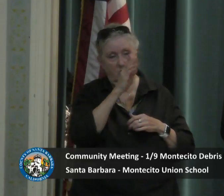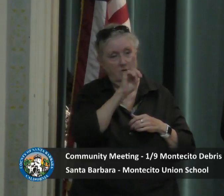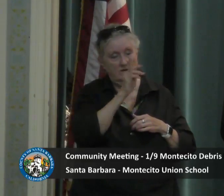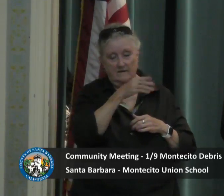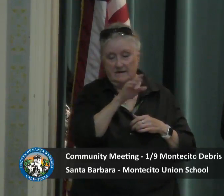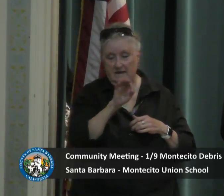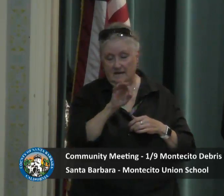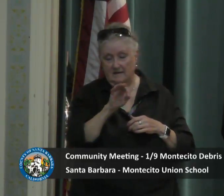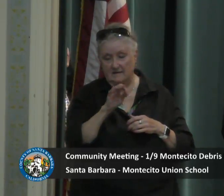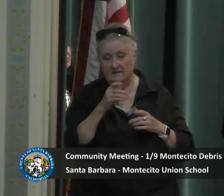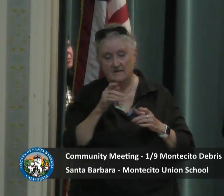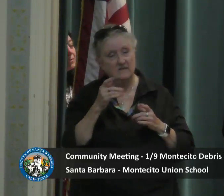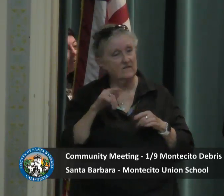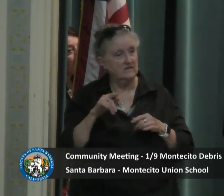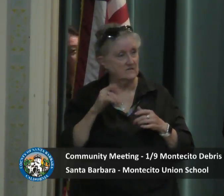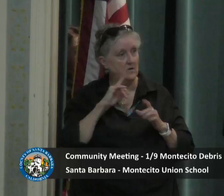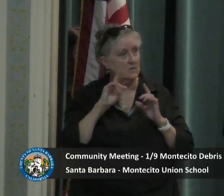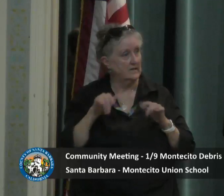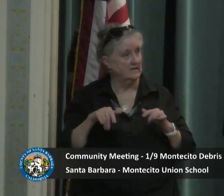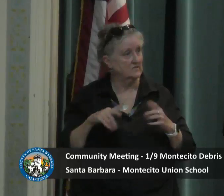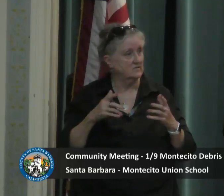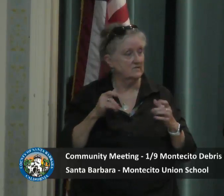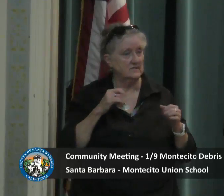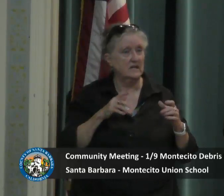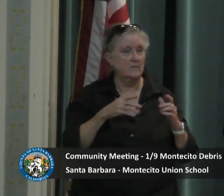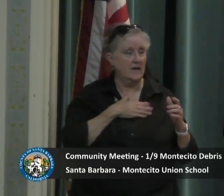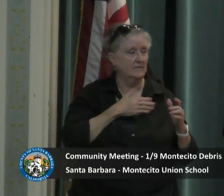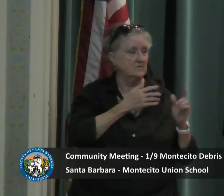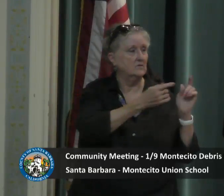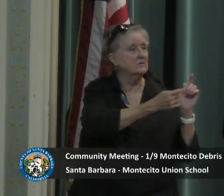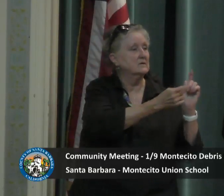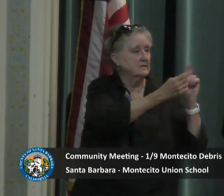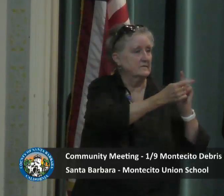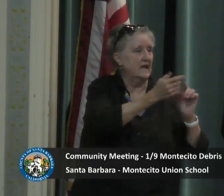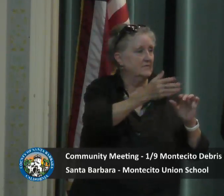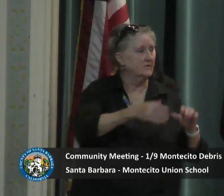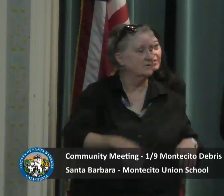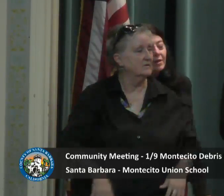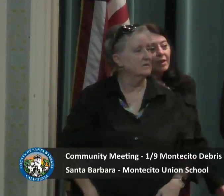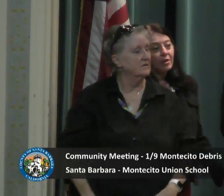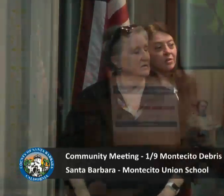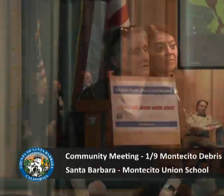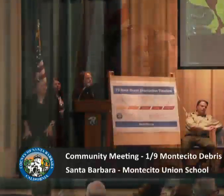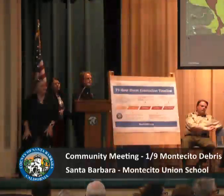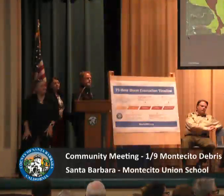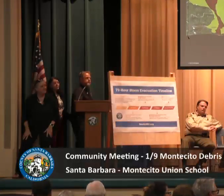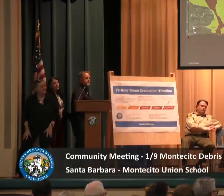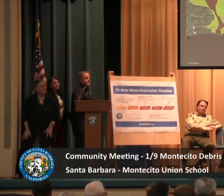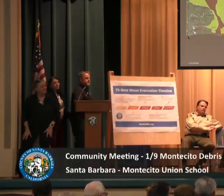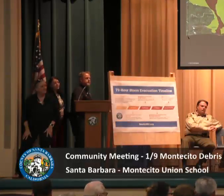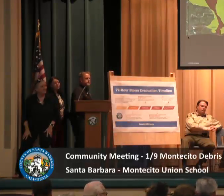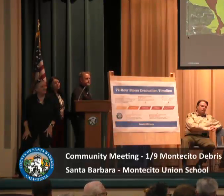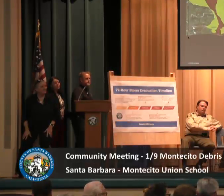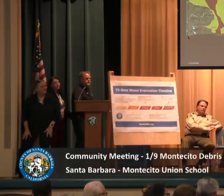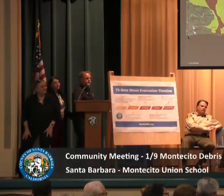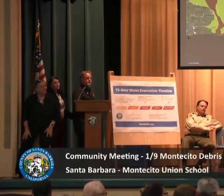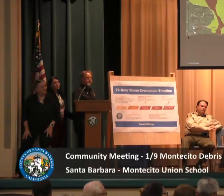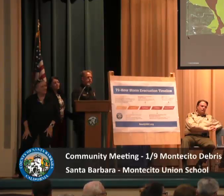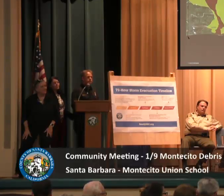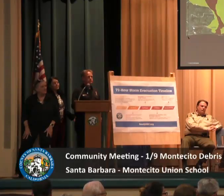flow event. So I hope that answered your question. If it didn't, I'll be happy to get with you afterwards. Thank you. Where can the community get